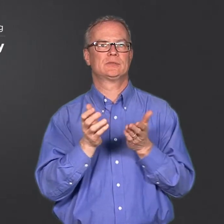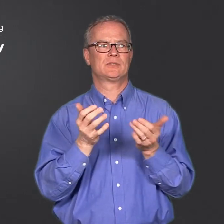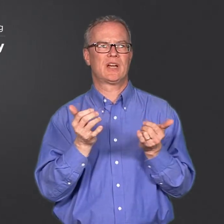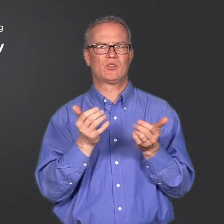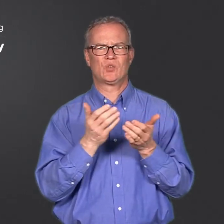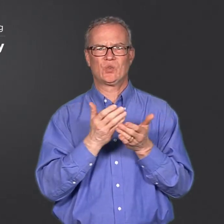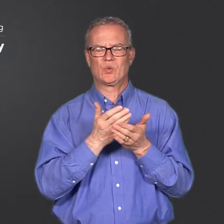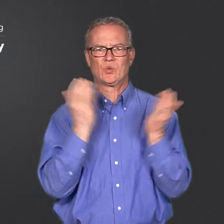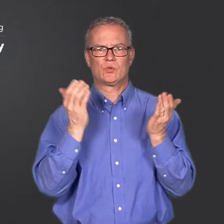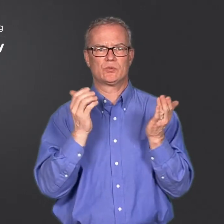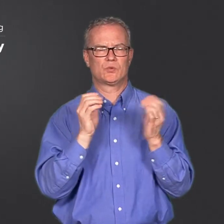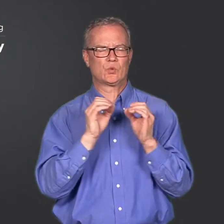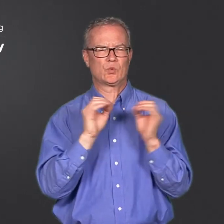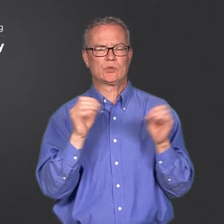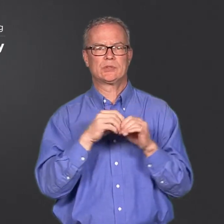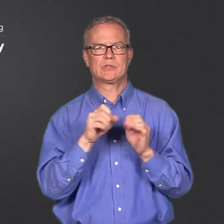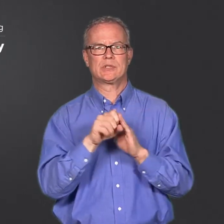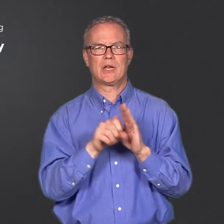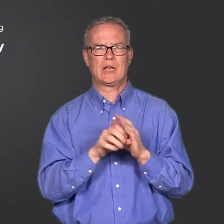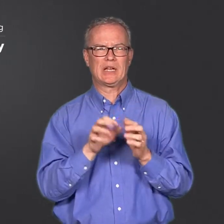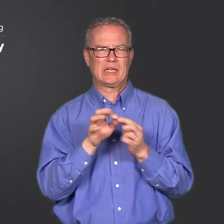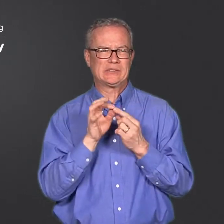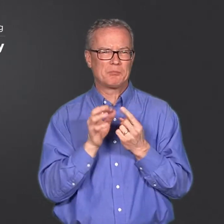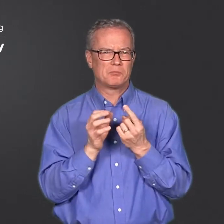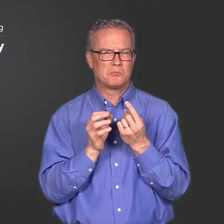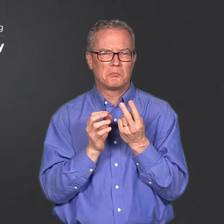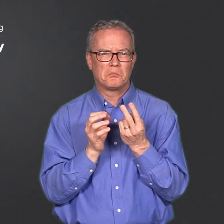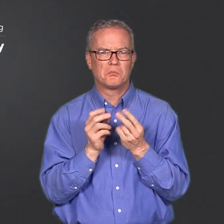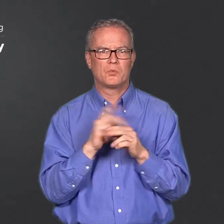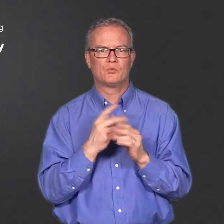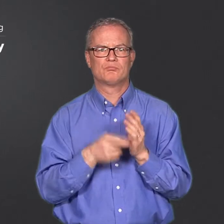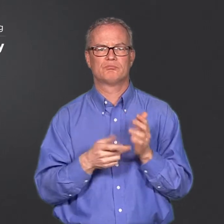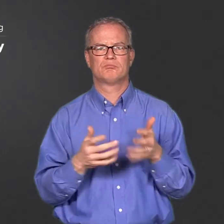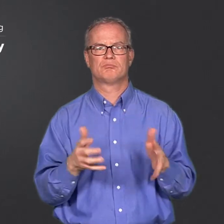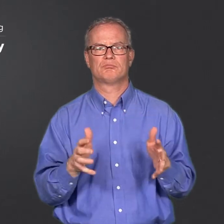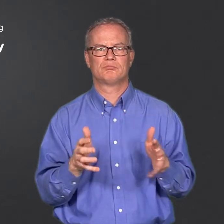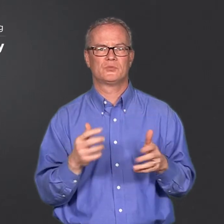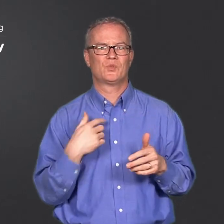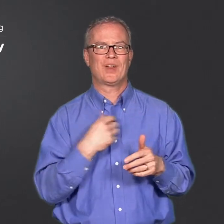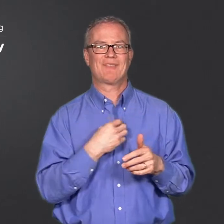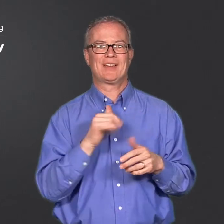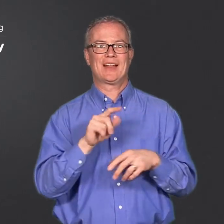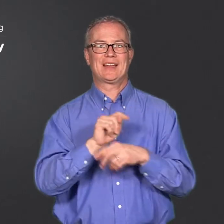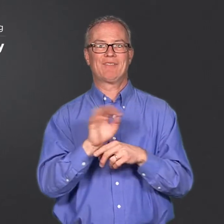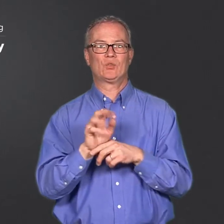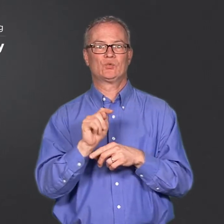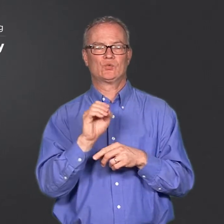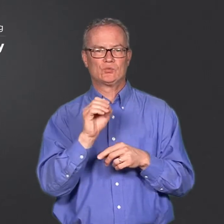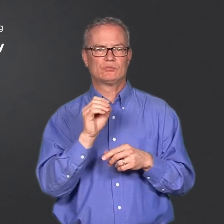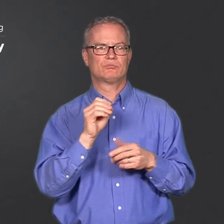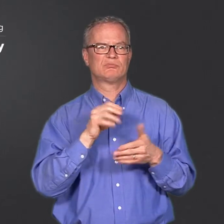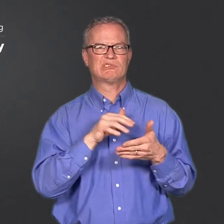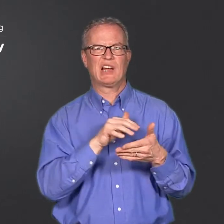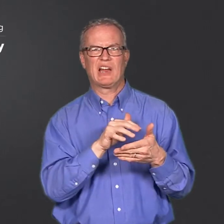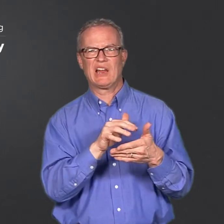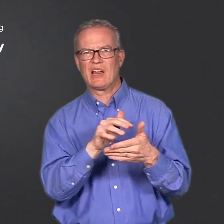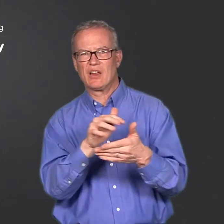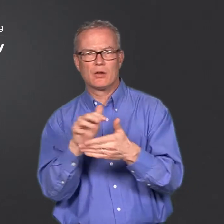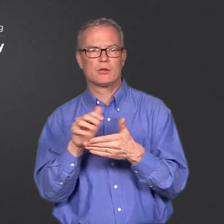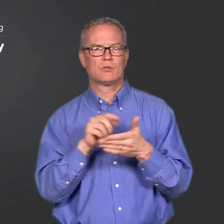Deaf-blind services are currently being examined because at the time there's presently nothing in the state except for 1 or 2 services. So we established